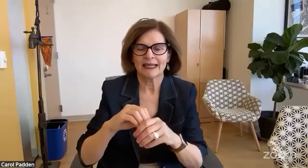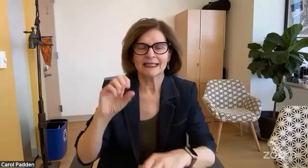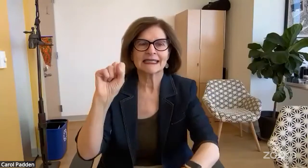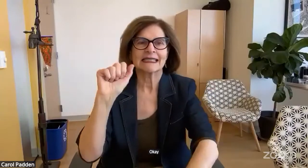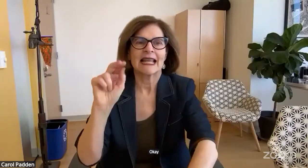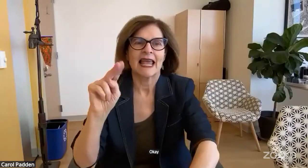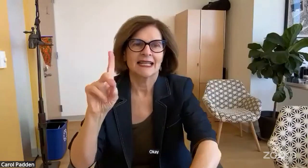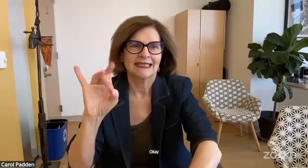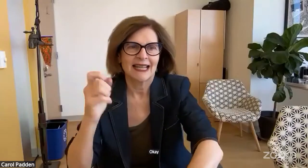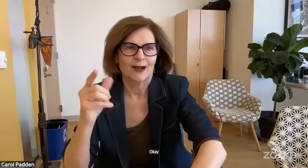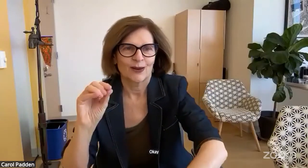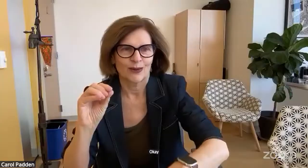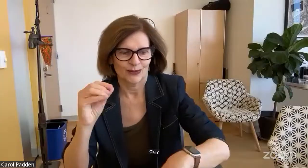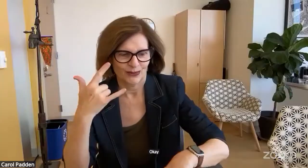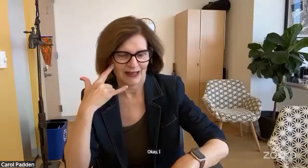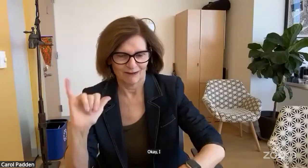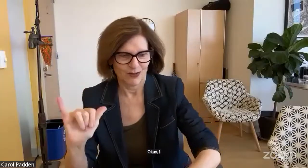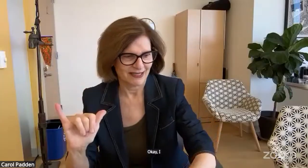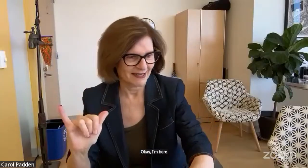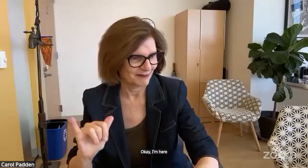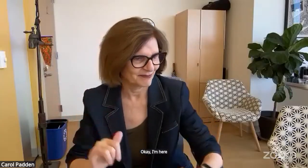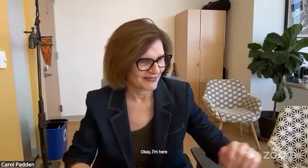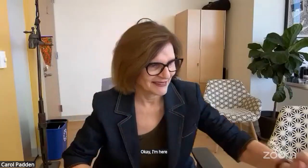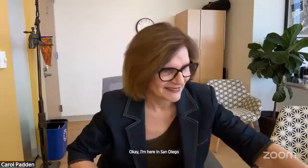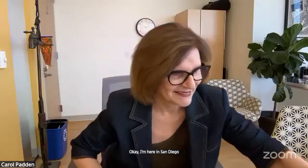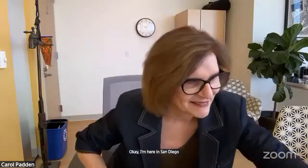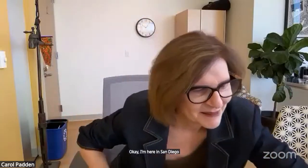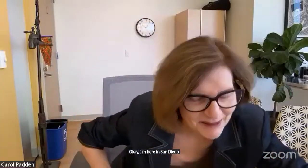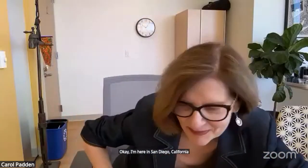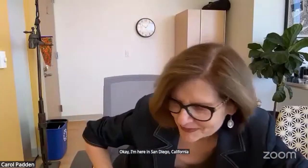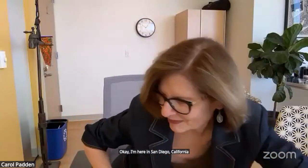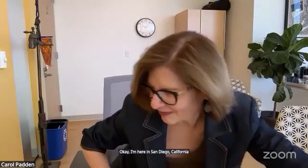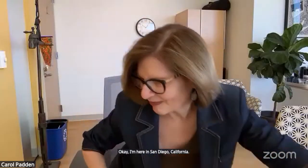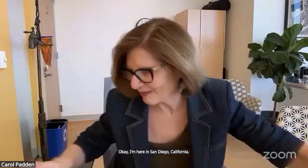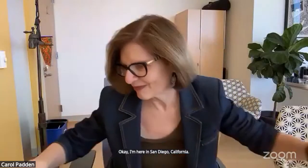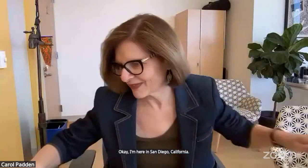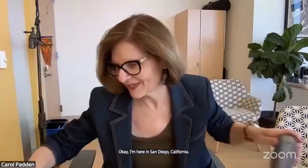Okay, I'm here in San Diego, California.